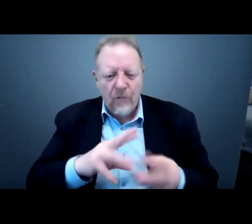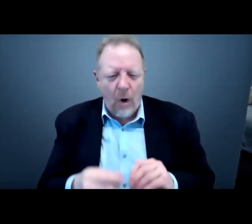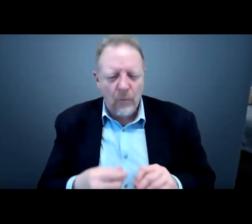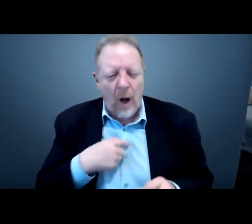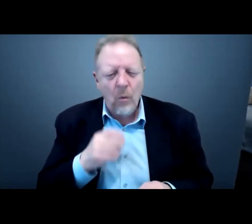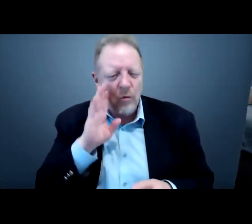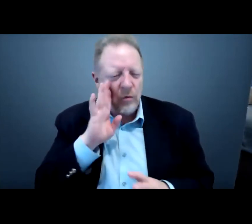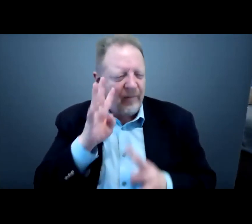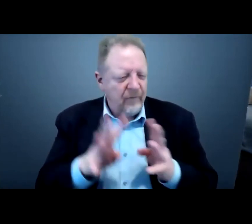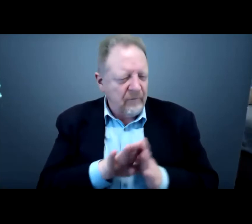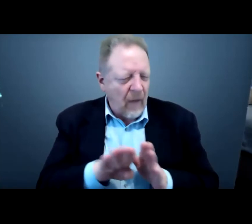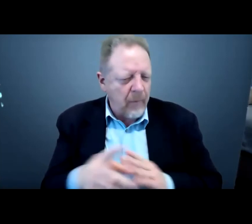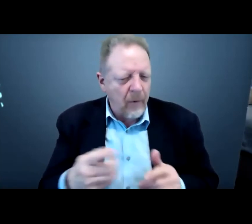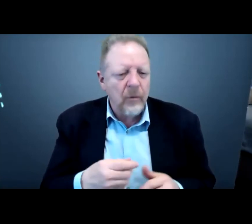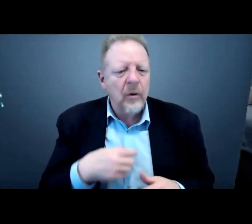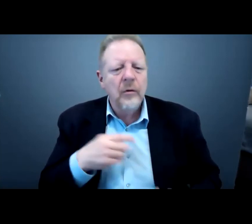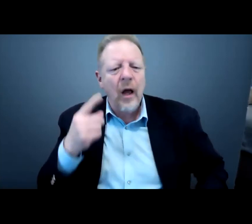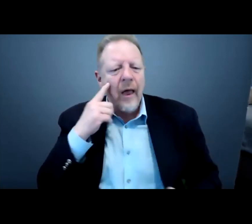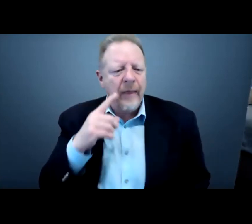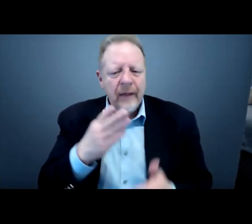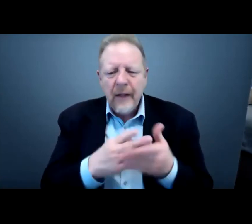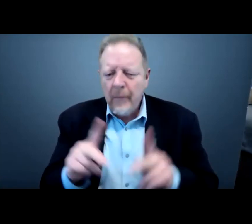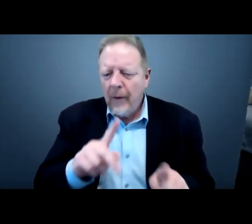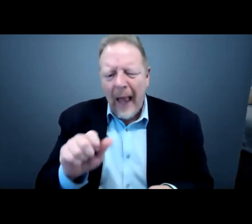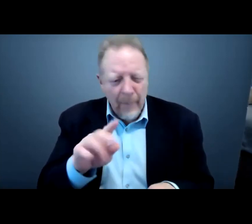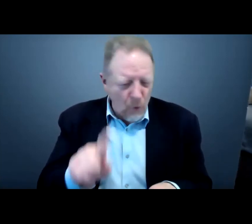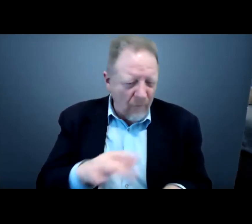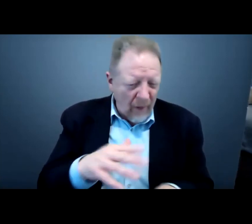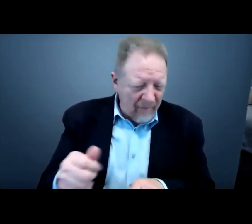I think Amy has to leave. Goodbye, and thank you, Amy.